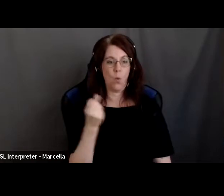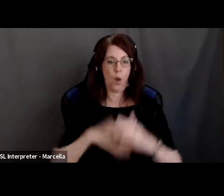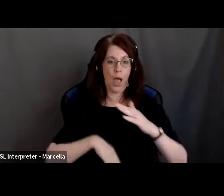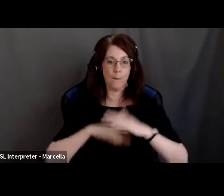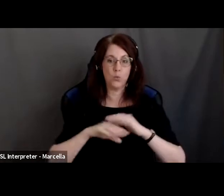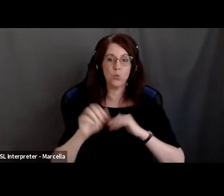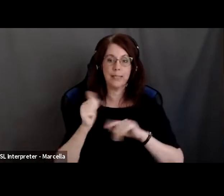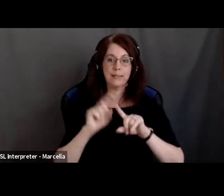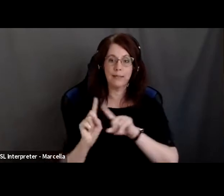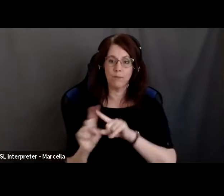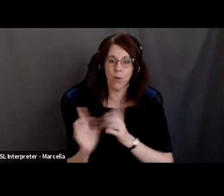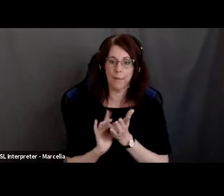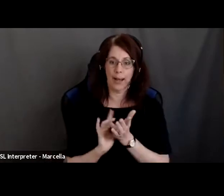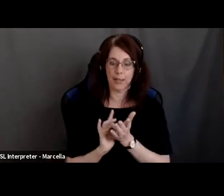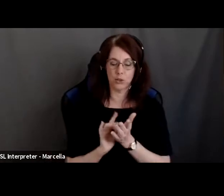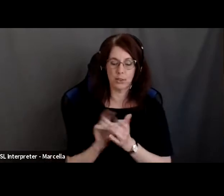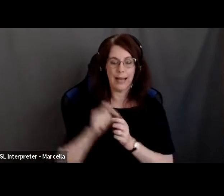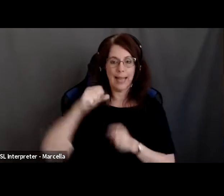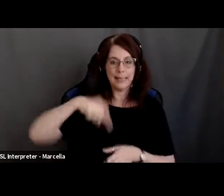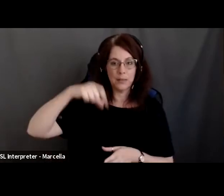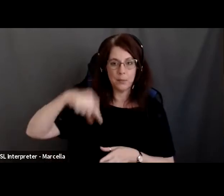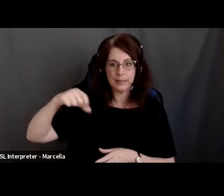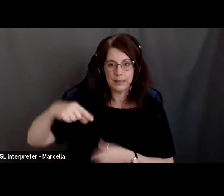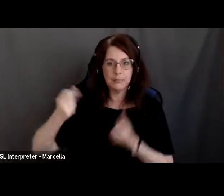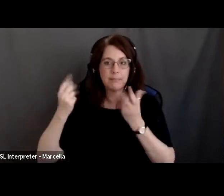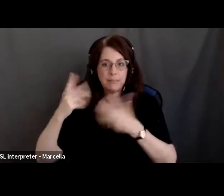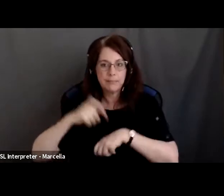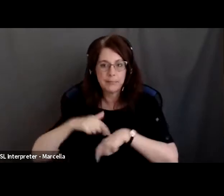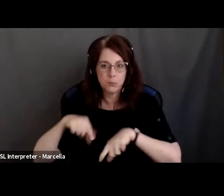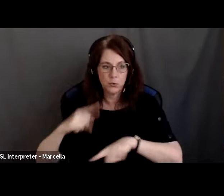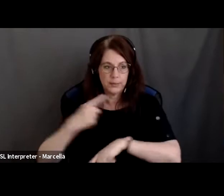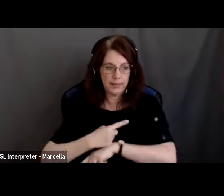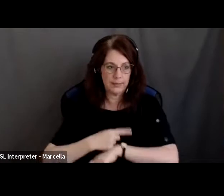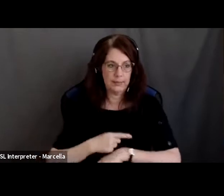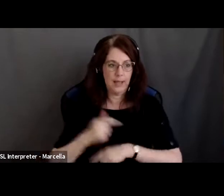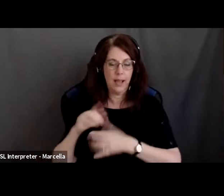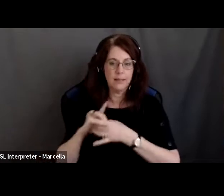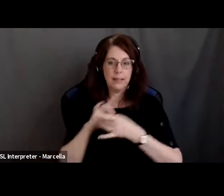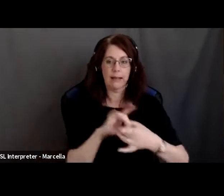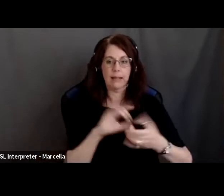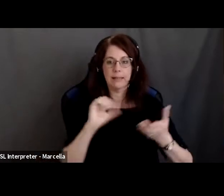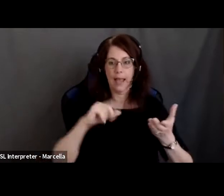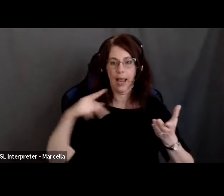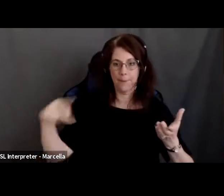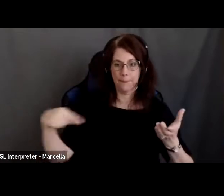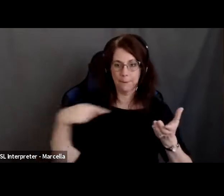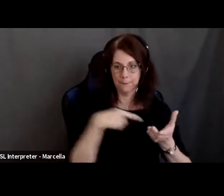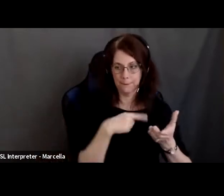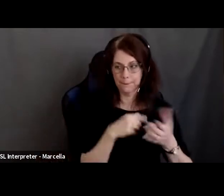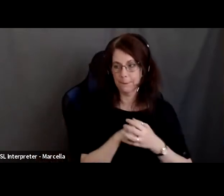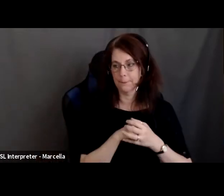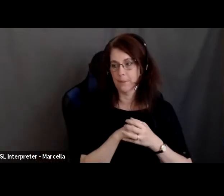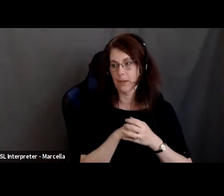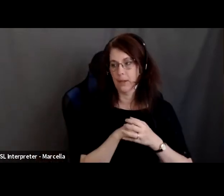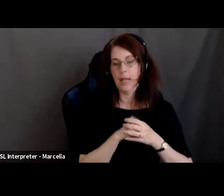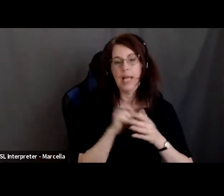different medications. It can dispense multiple times per day. You have a connected app that goes with it